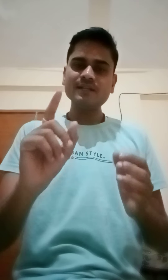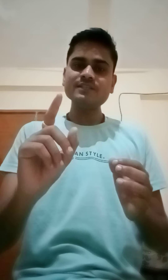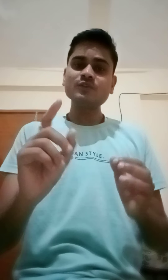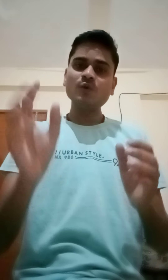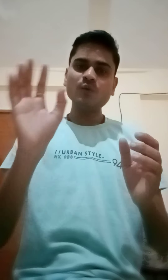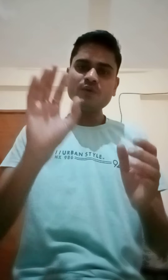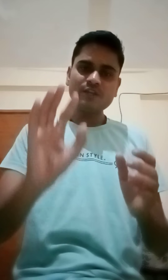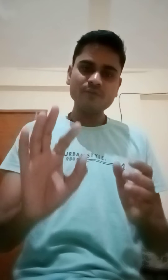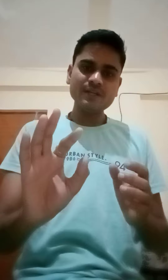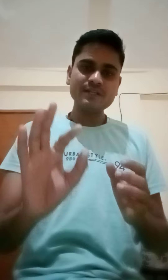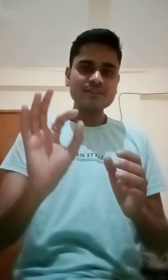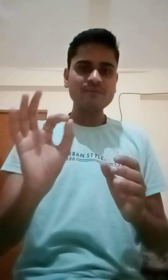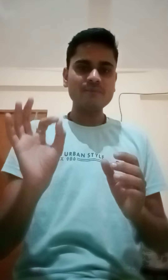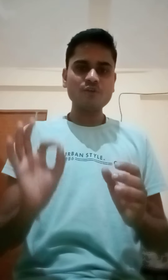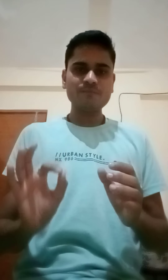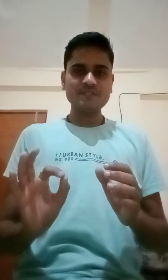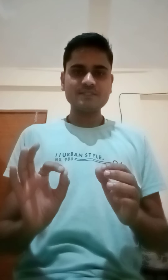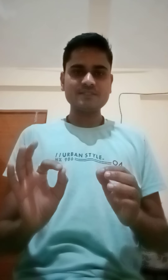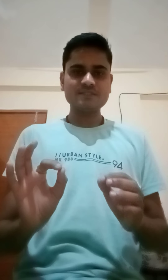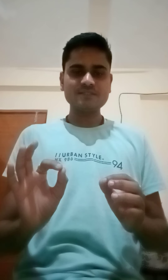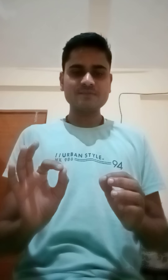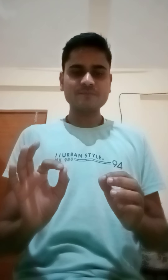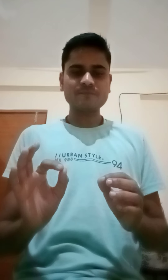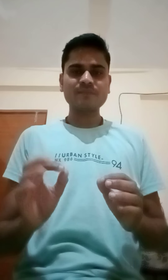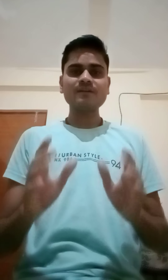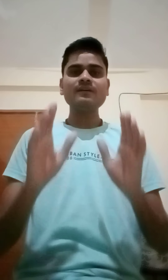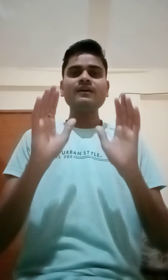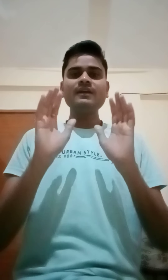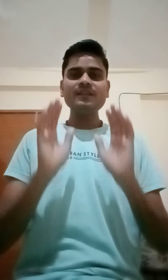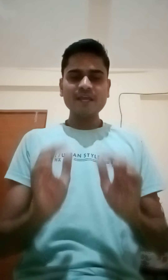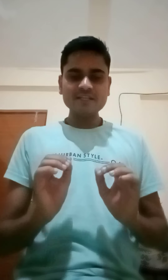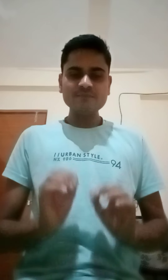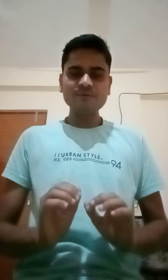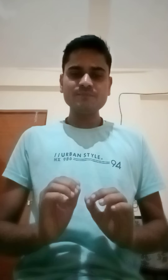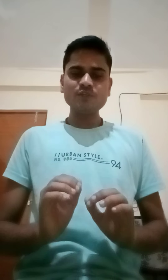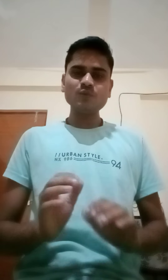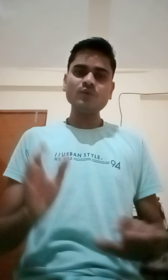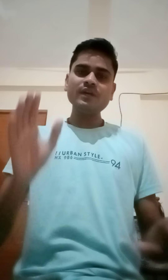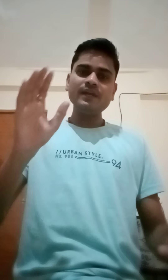is who invented the fiber optics. In 1952,